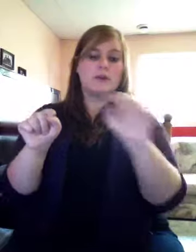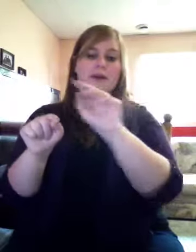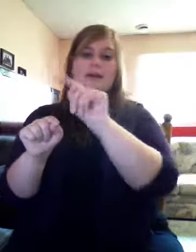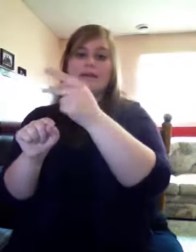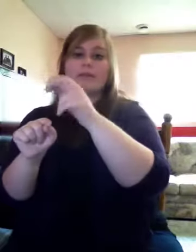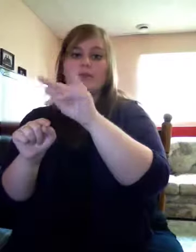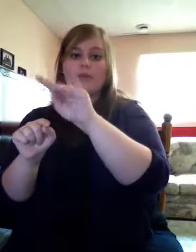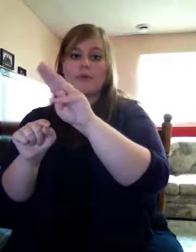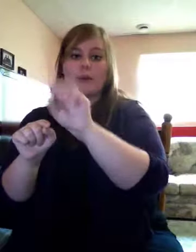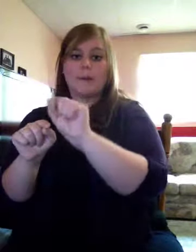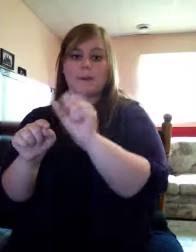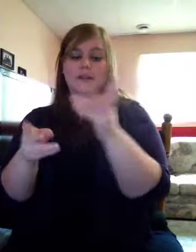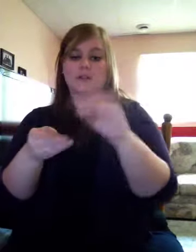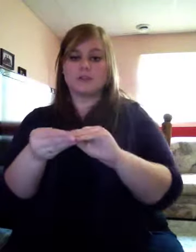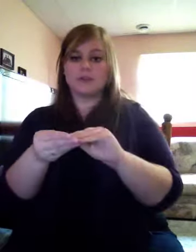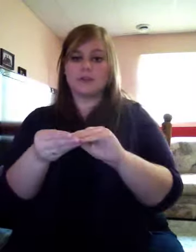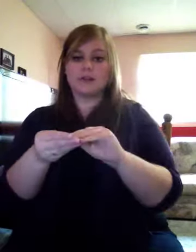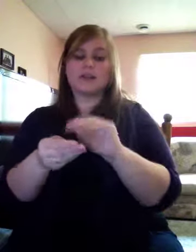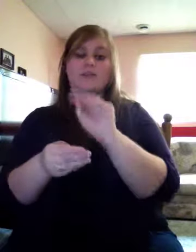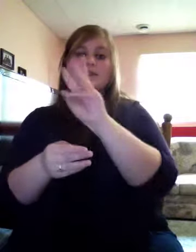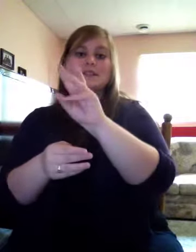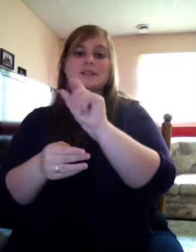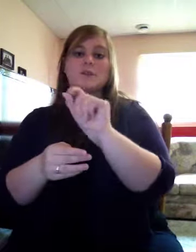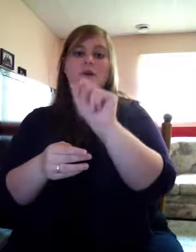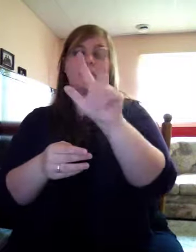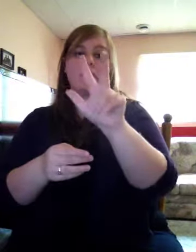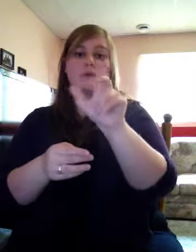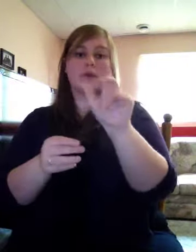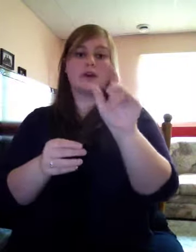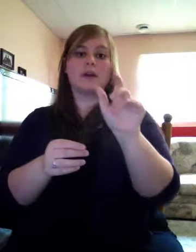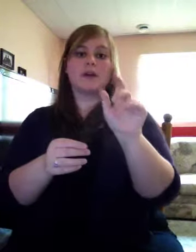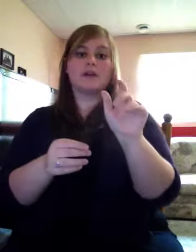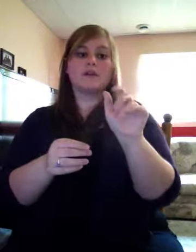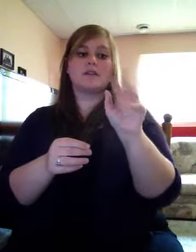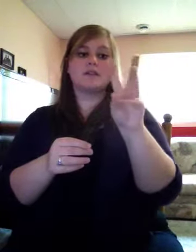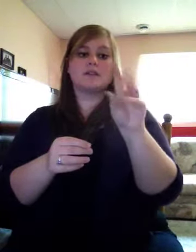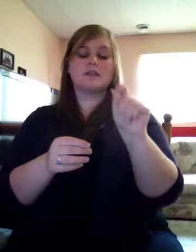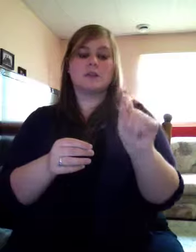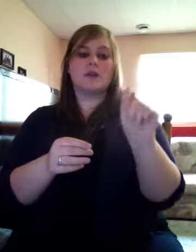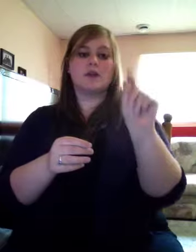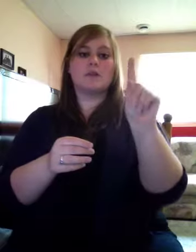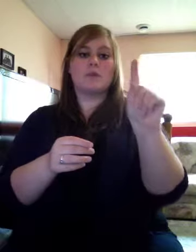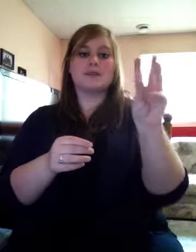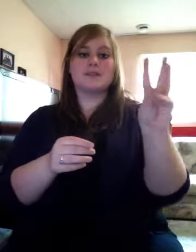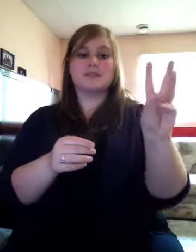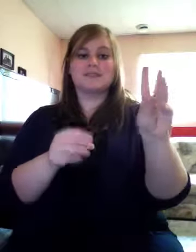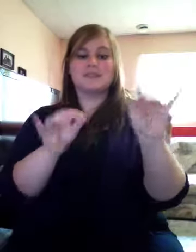with a measurement that was 6.3 by 6.16 centimeters, again making the definition of a